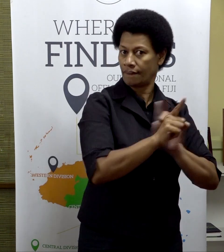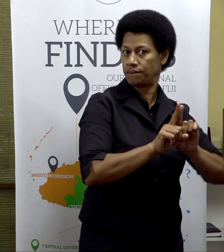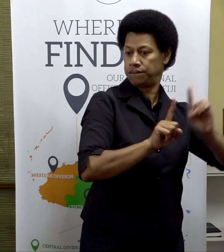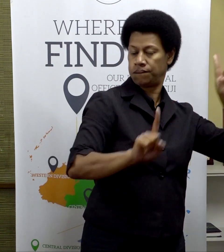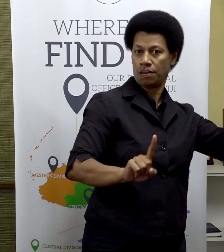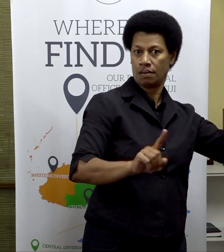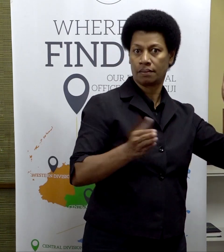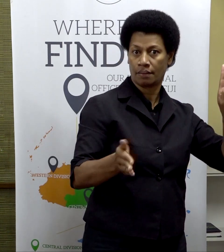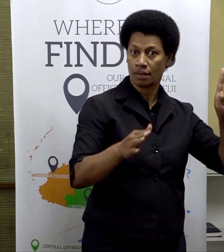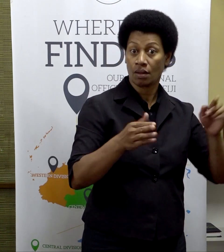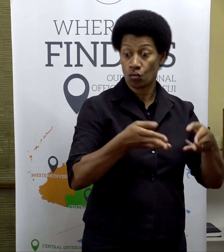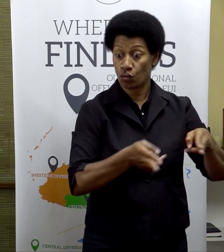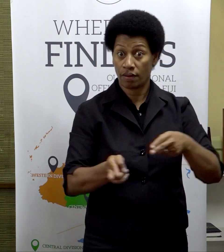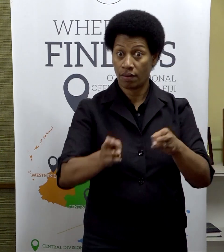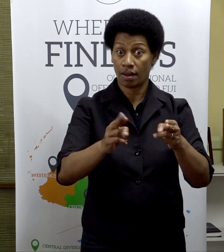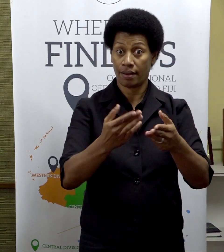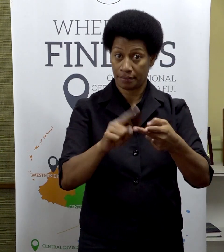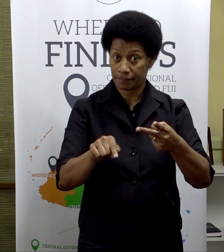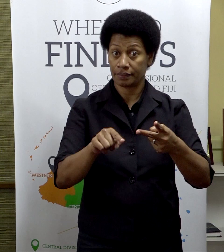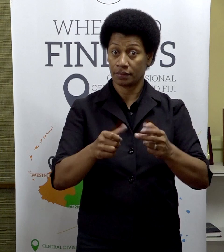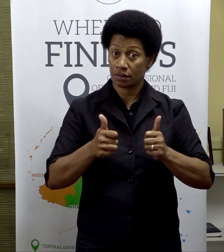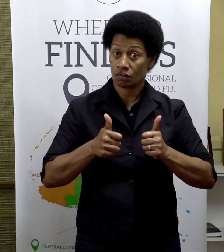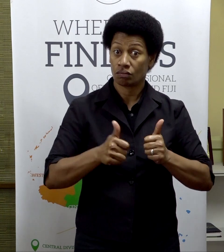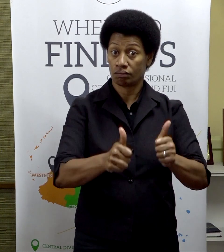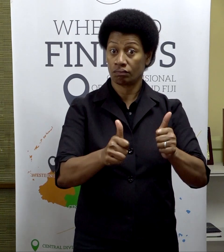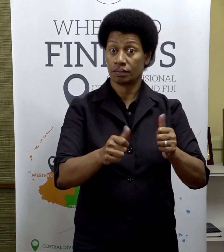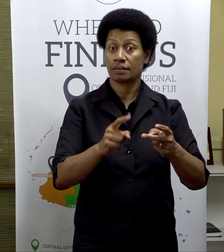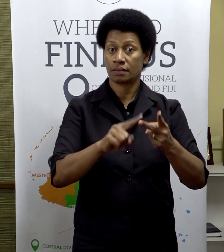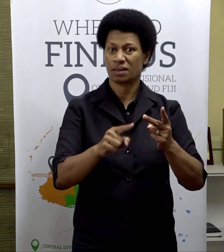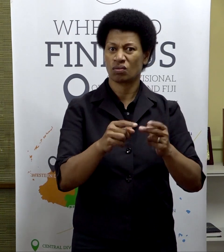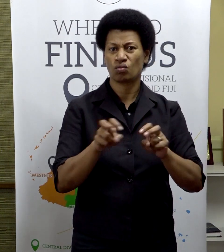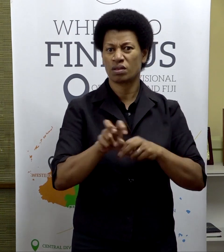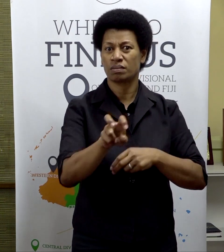streams, and rivers, while motorists are requested to take